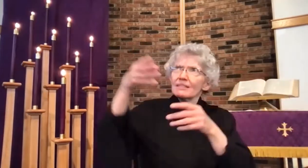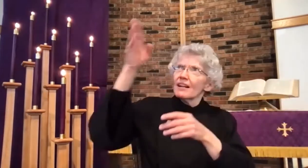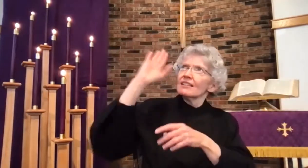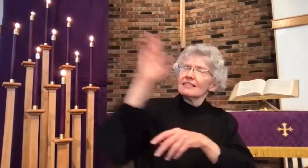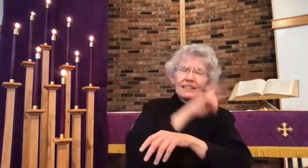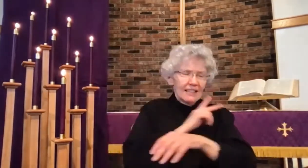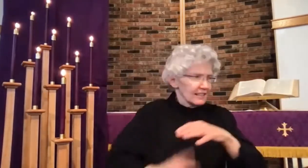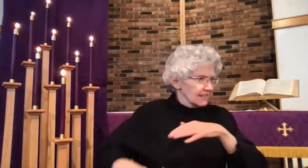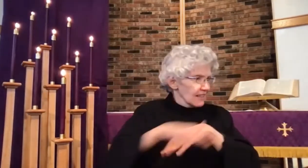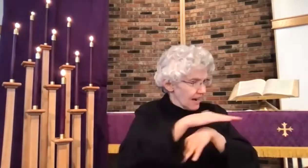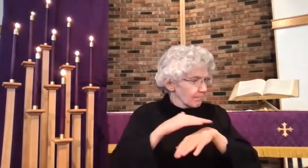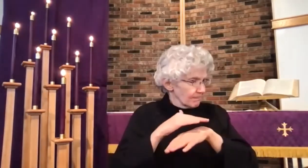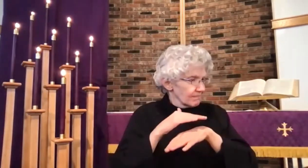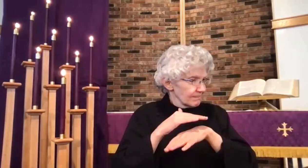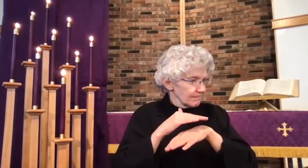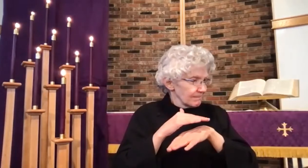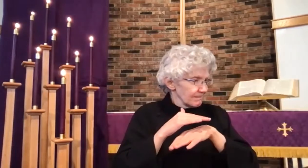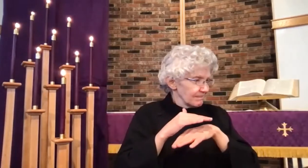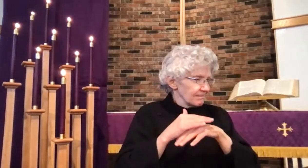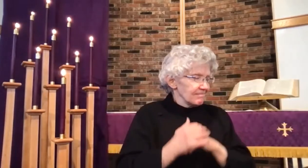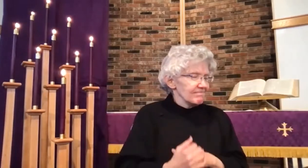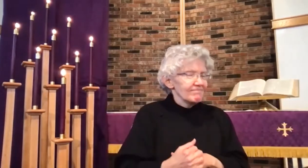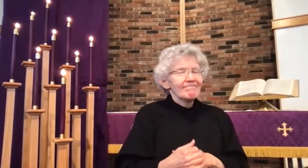and proclaim the kingdom of God."